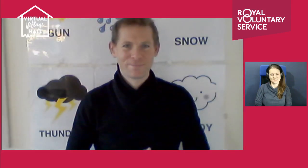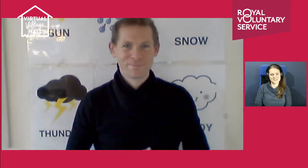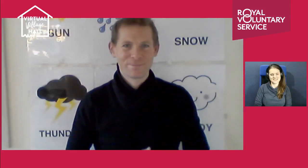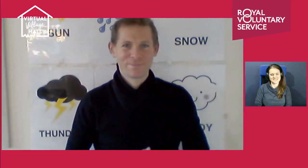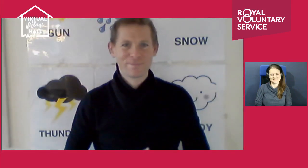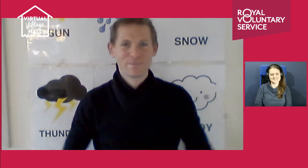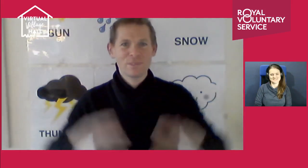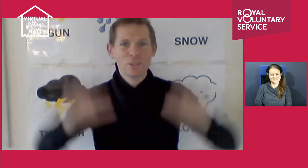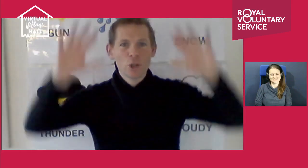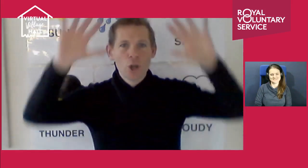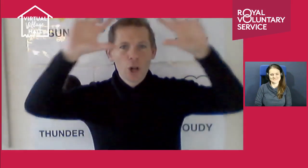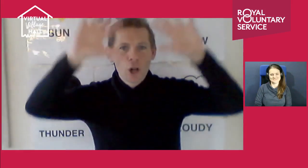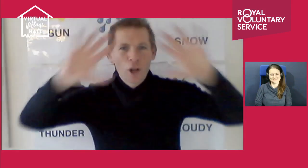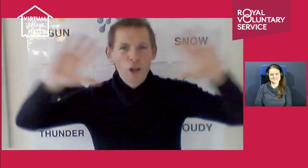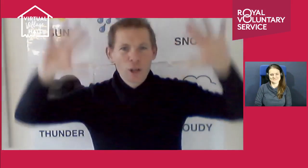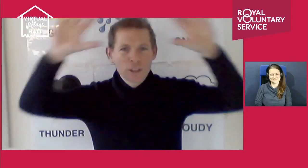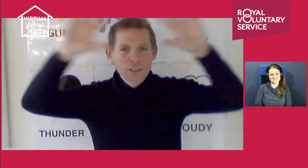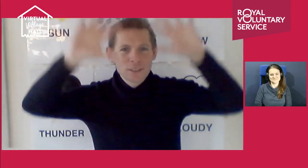Cloudy.